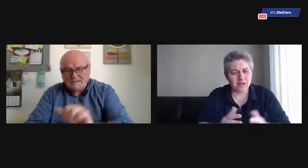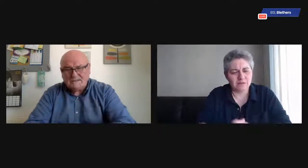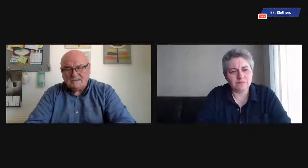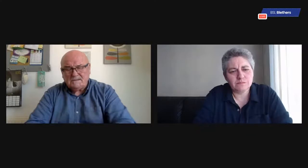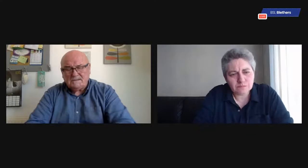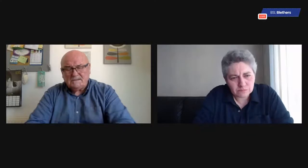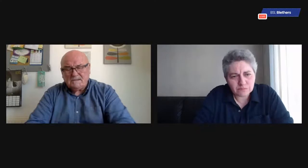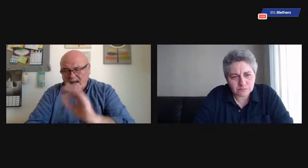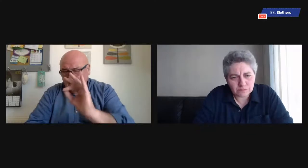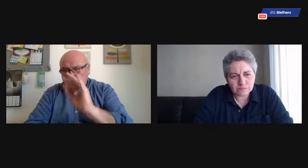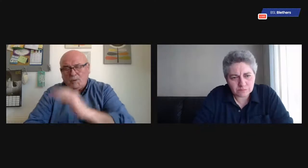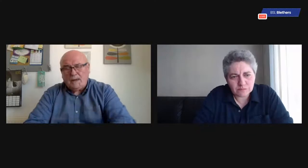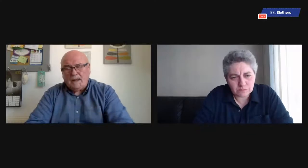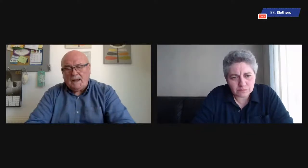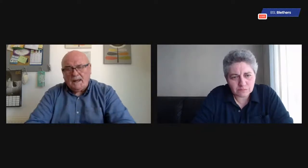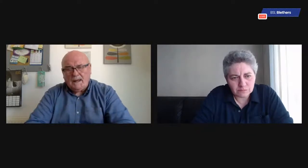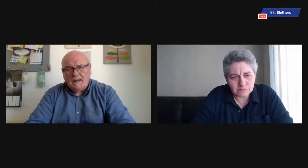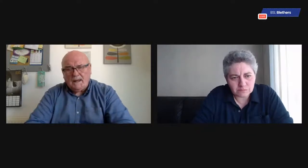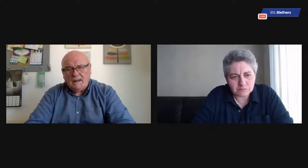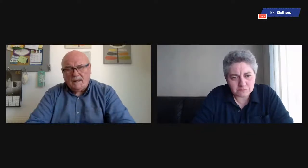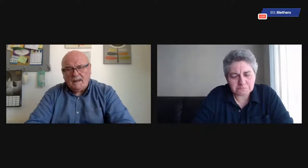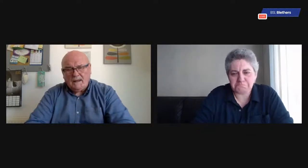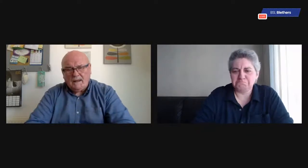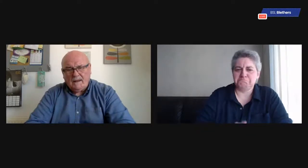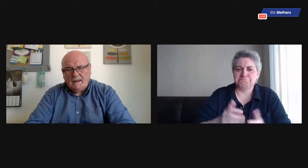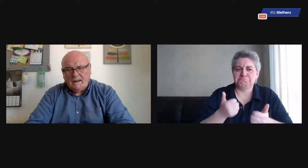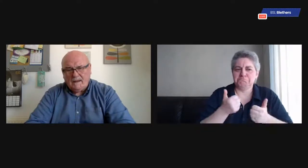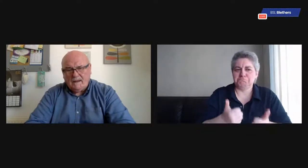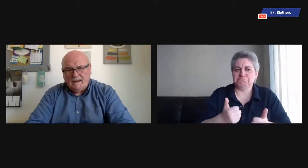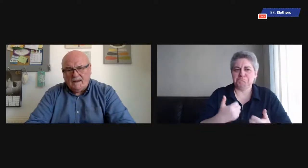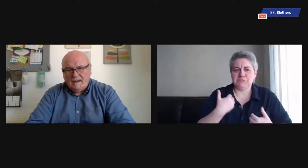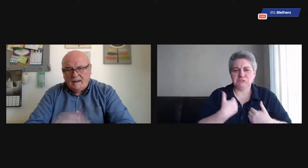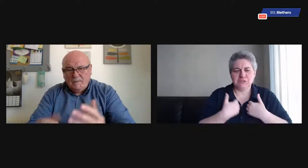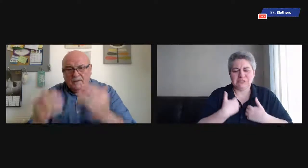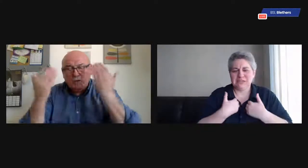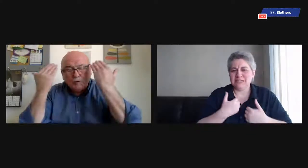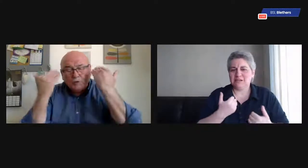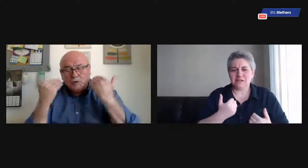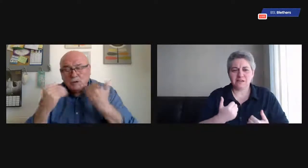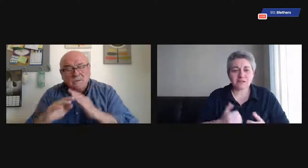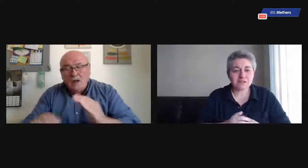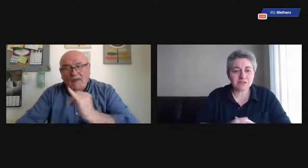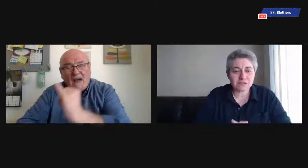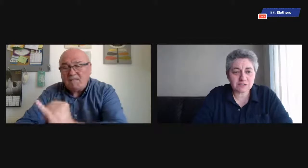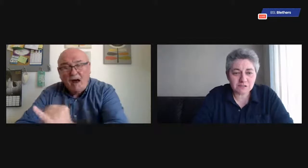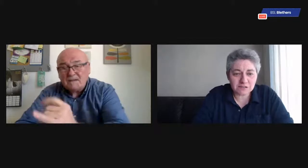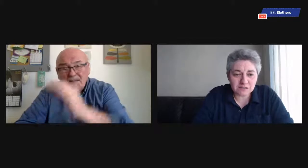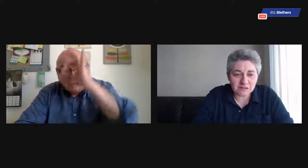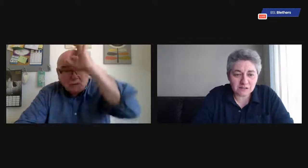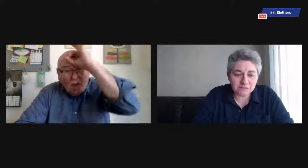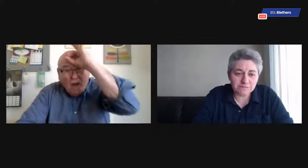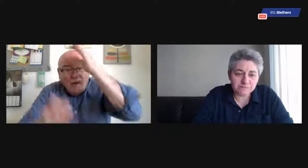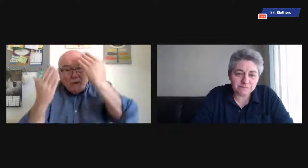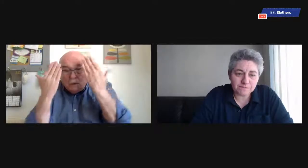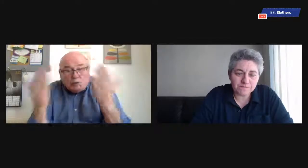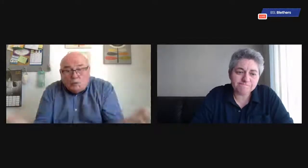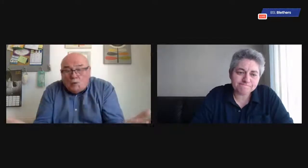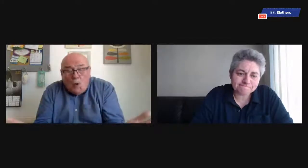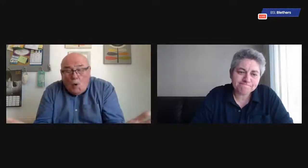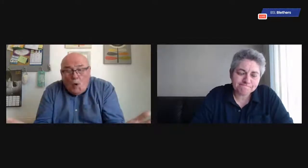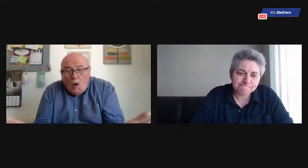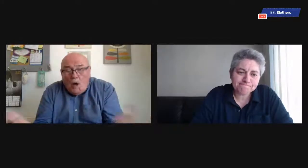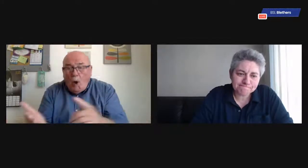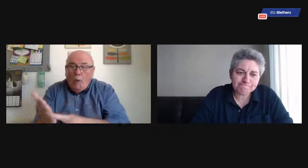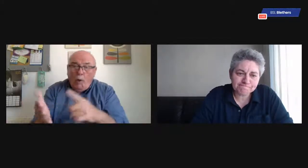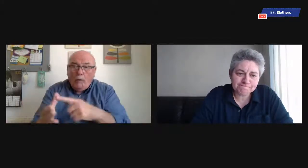fair justice. Only wanting the same. Exactly, Avro. Thank you. So interesting.